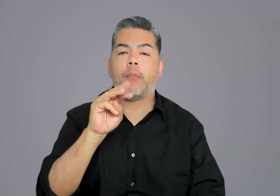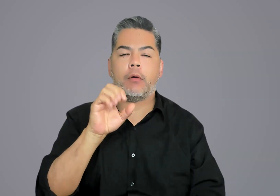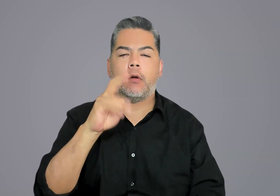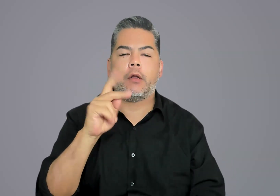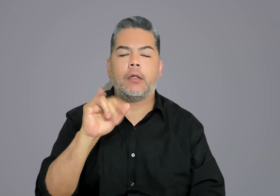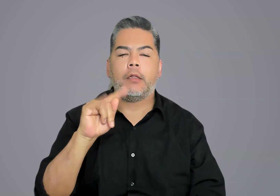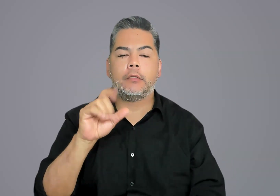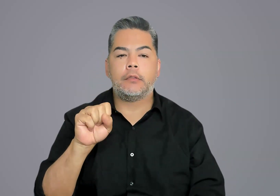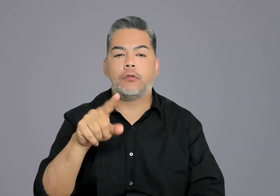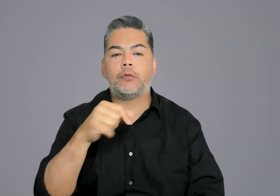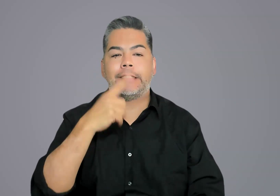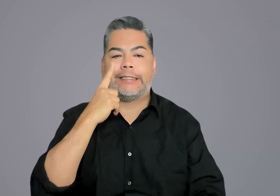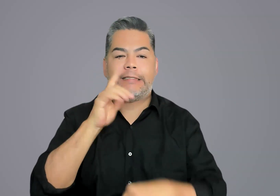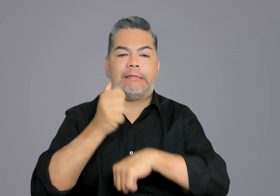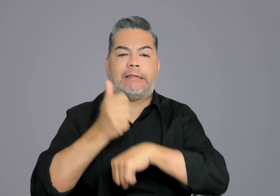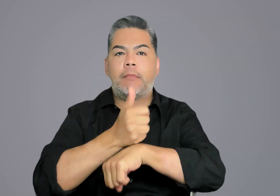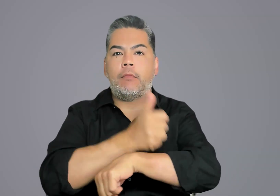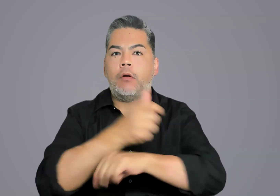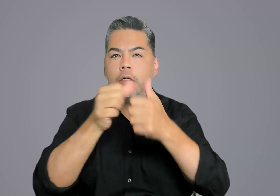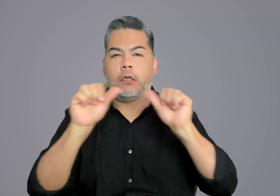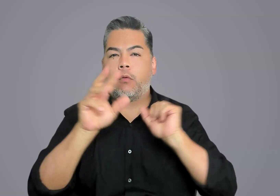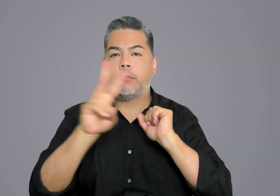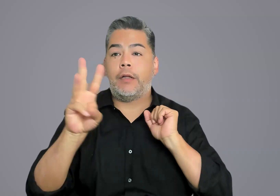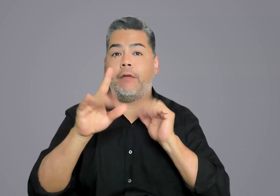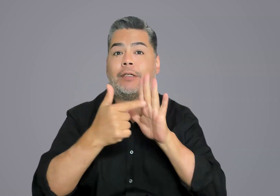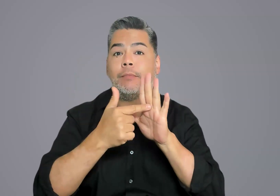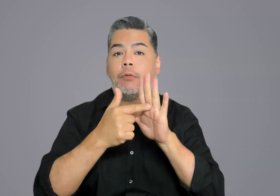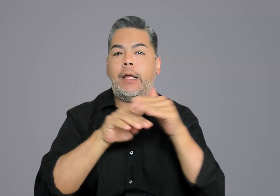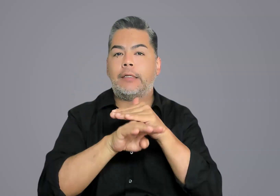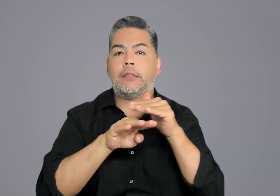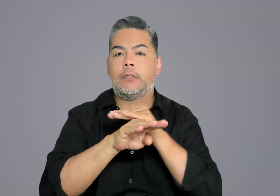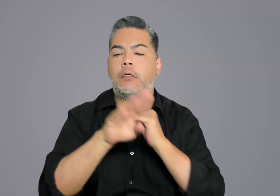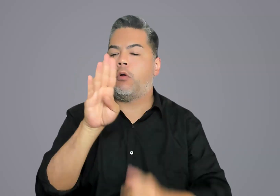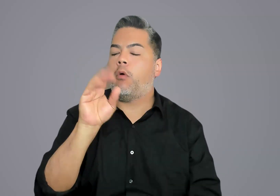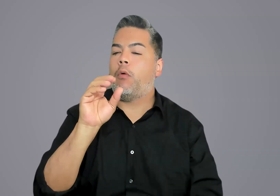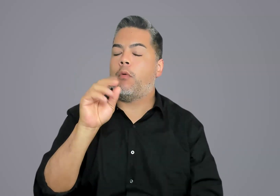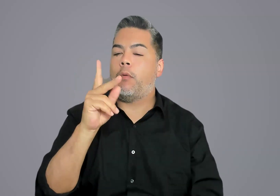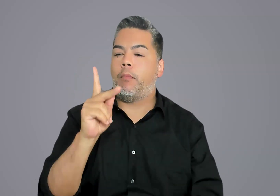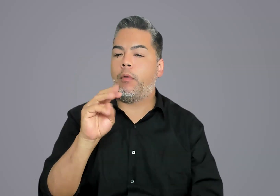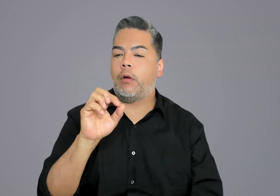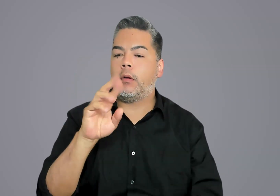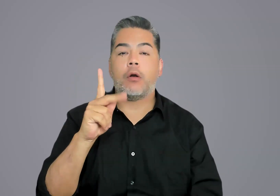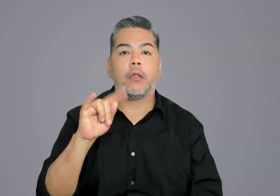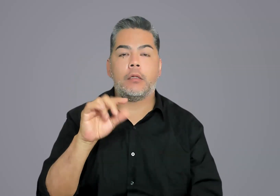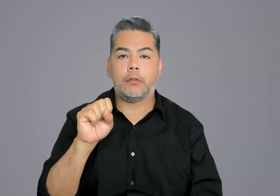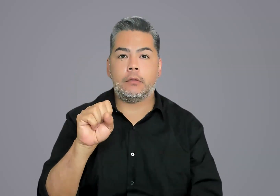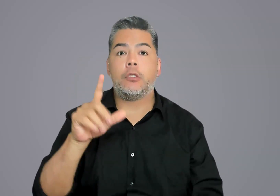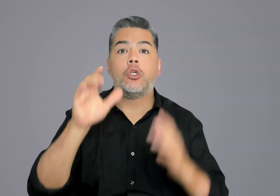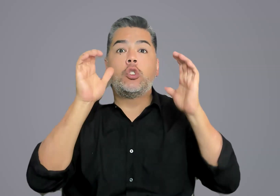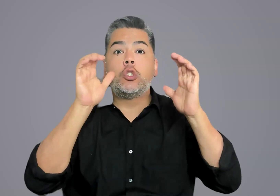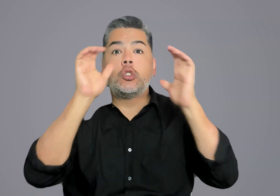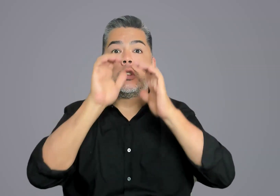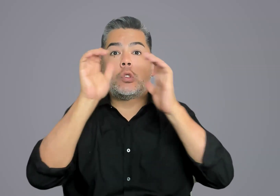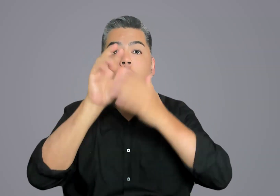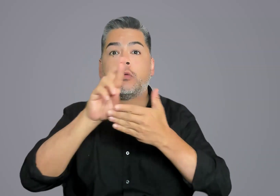on any website. So I just searched for accessibility bookmarklets. In the search results, there are several options.